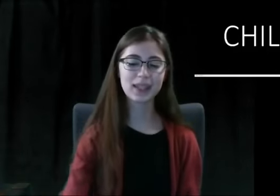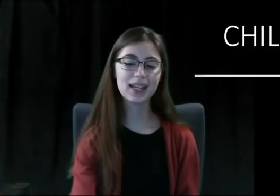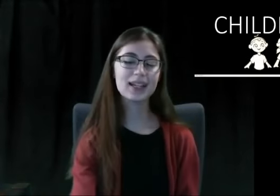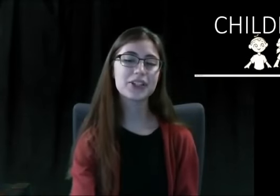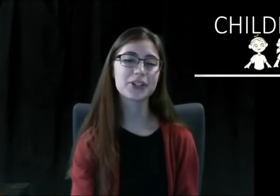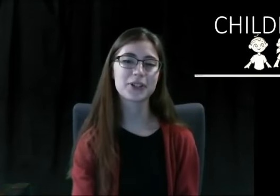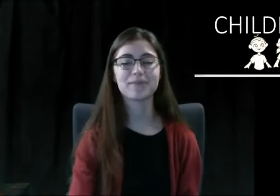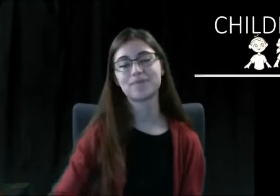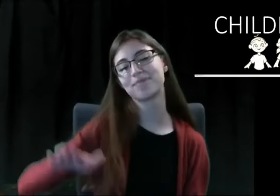children.